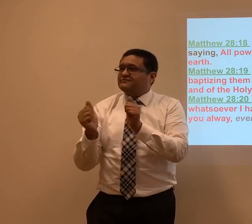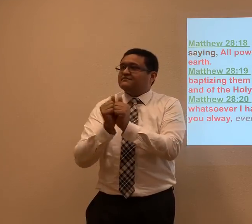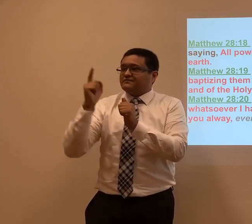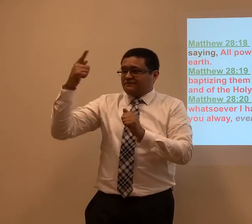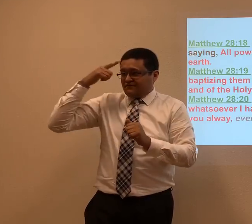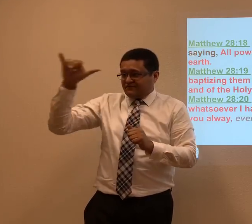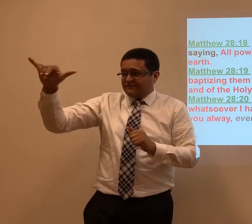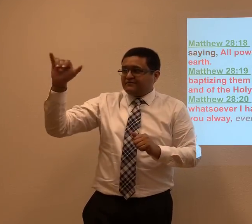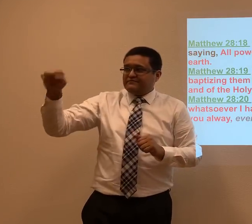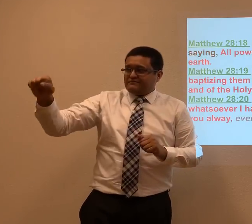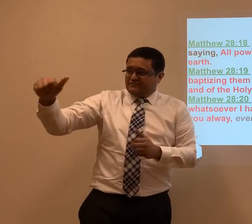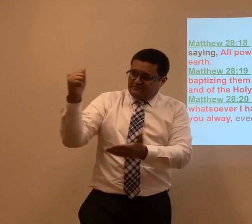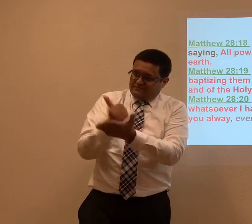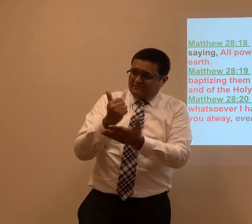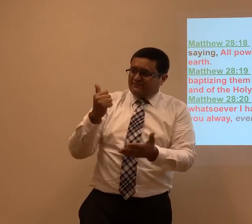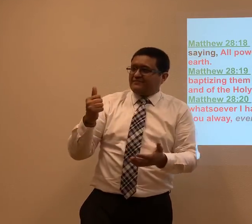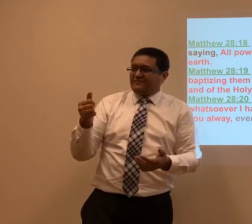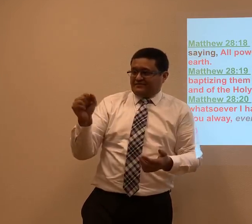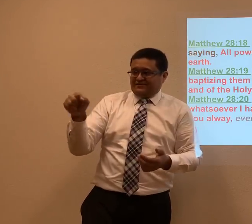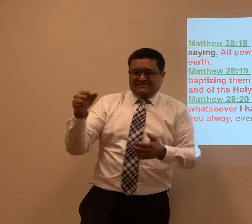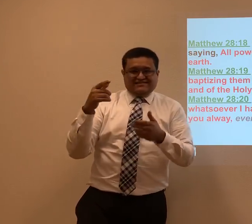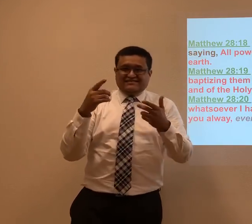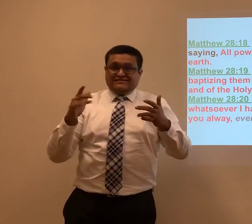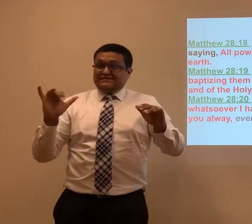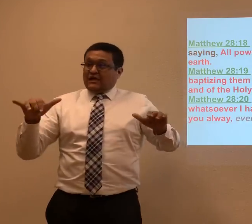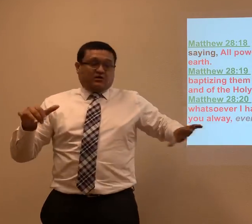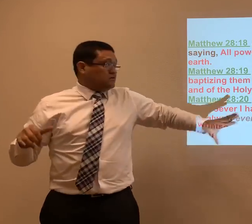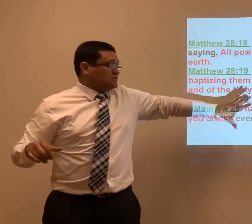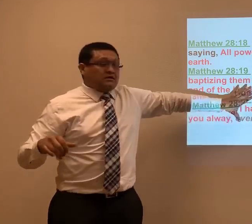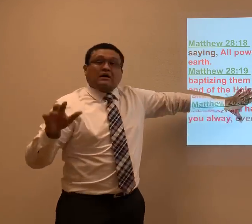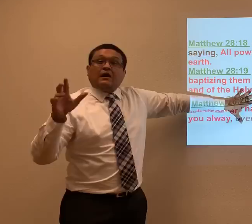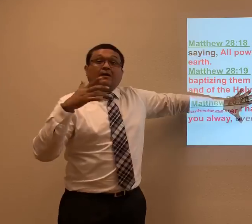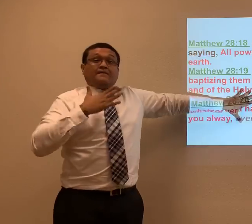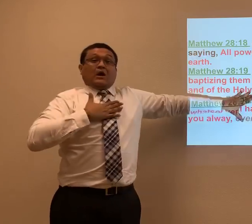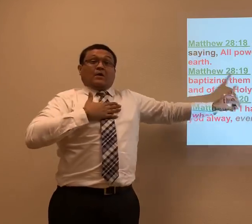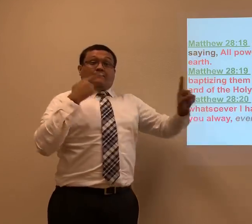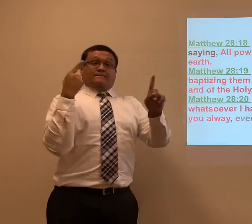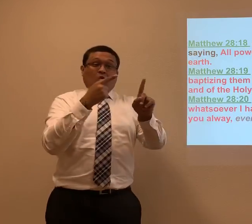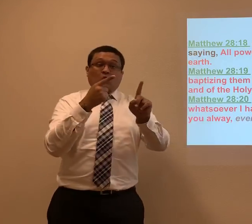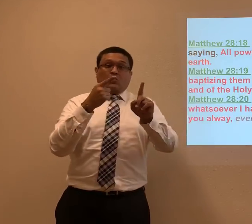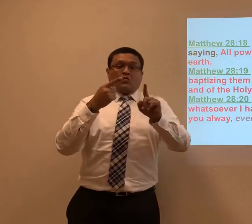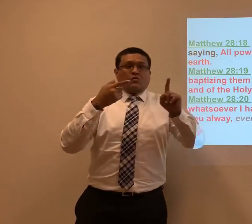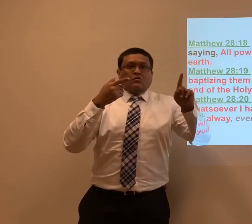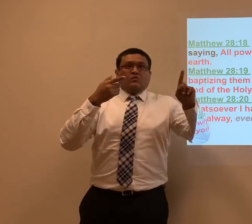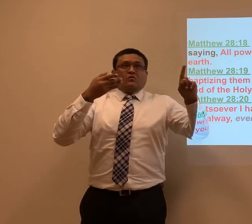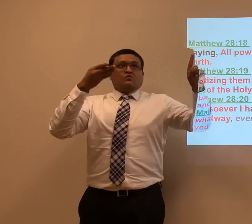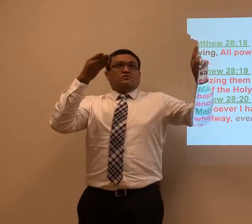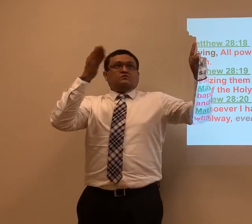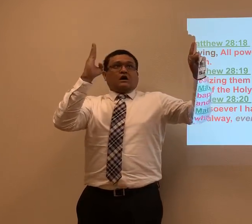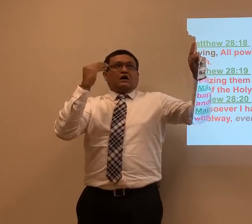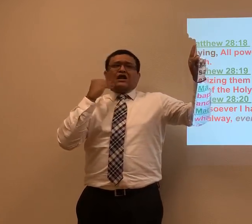communicate with him, that is important. Amen. So my point today is